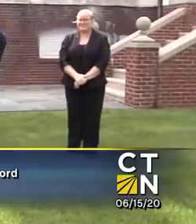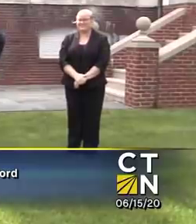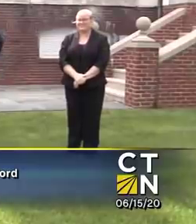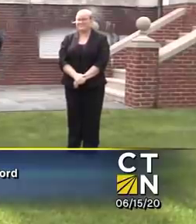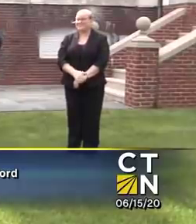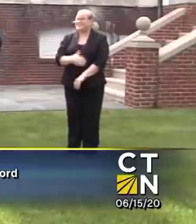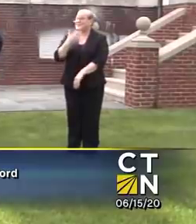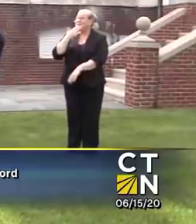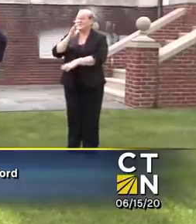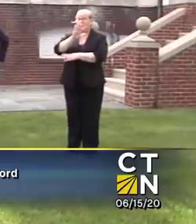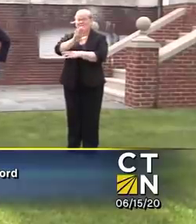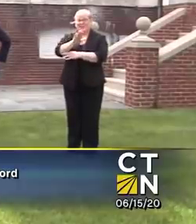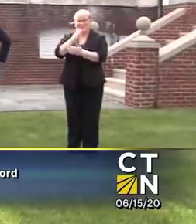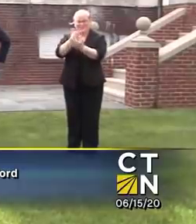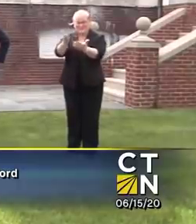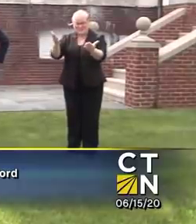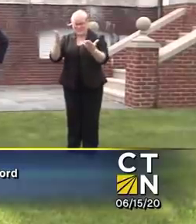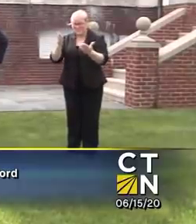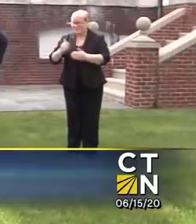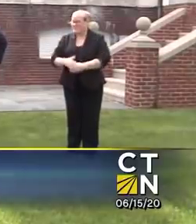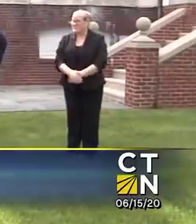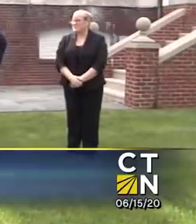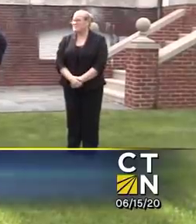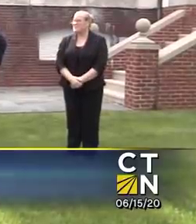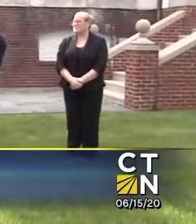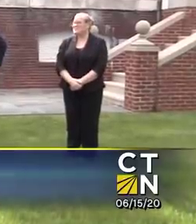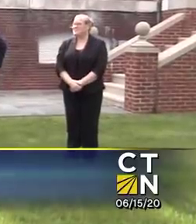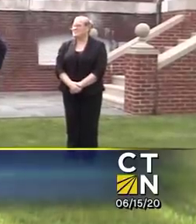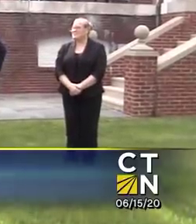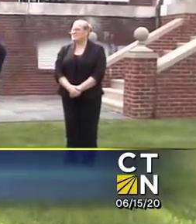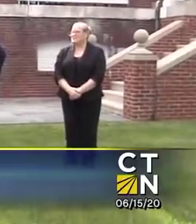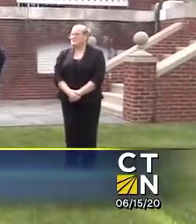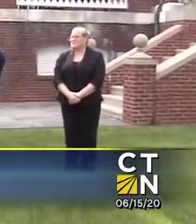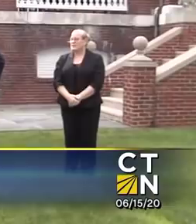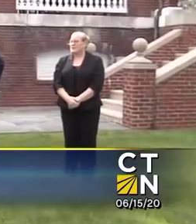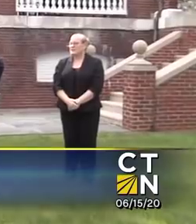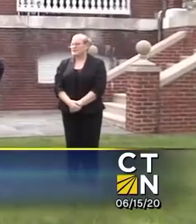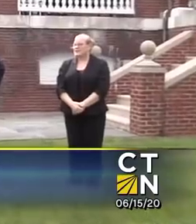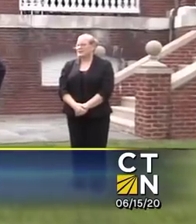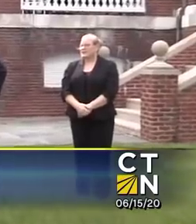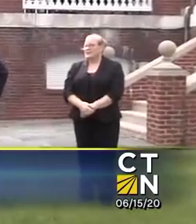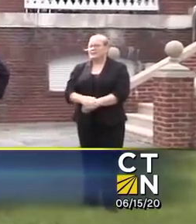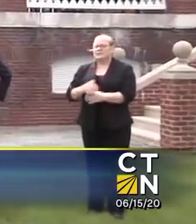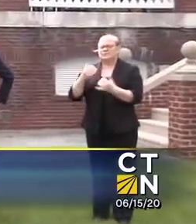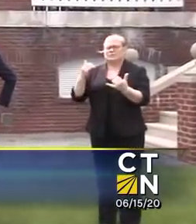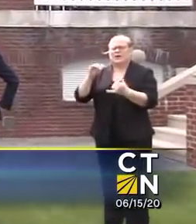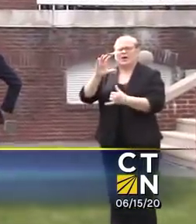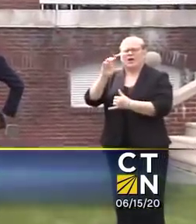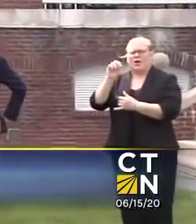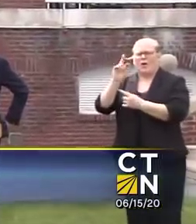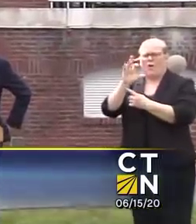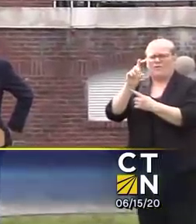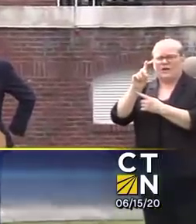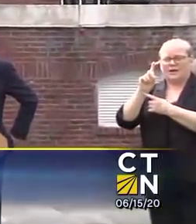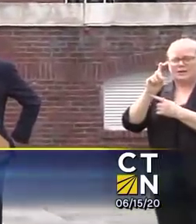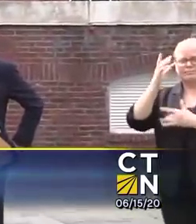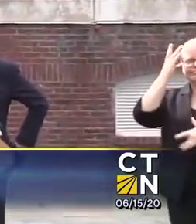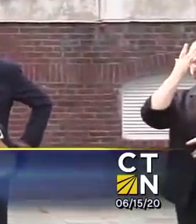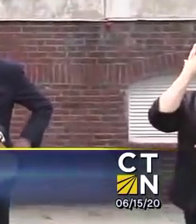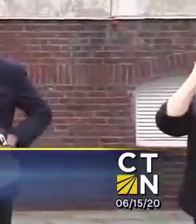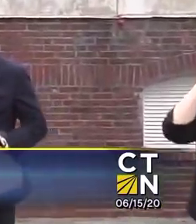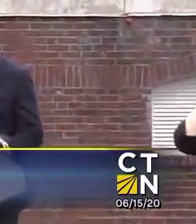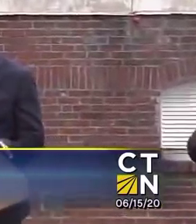Look, good afternoon, everybody. I wanted to give you our COVID update, which we usually do. Not here